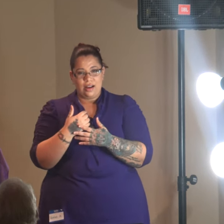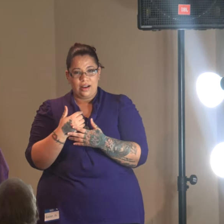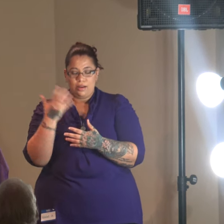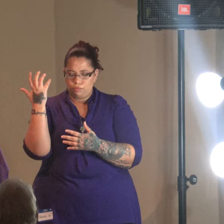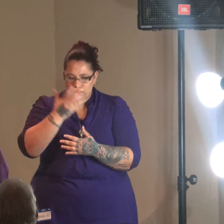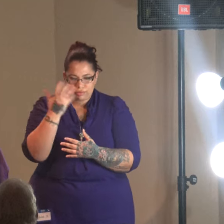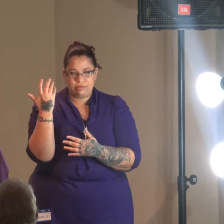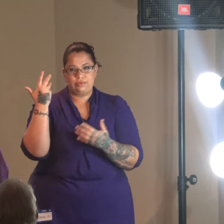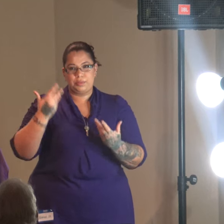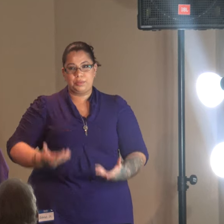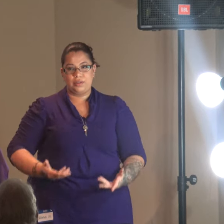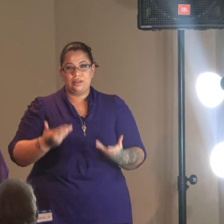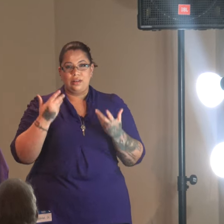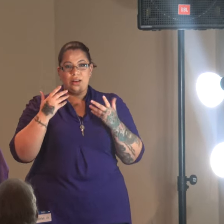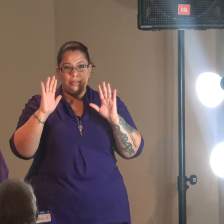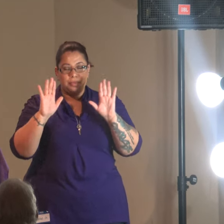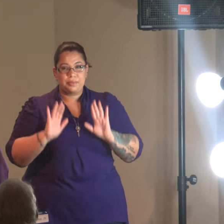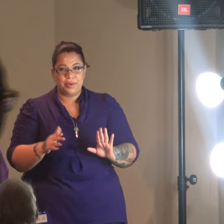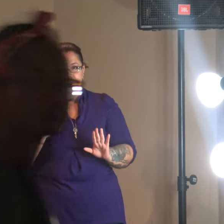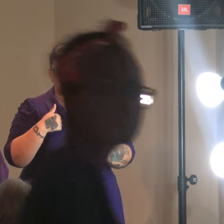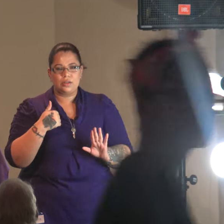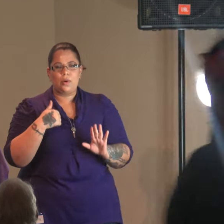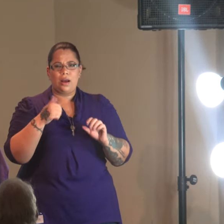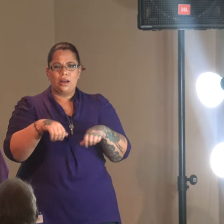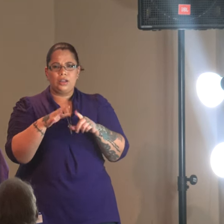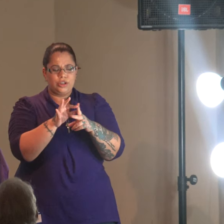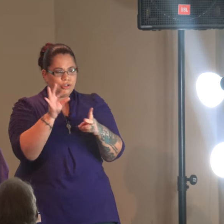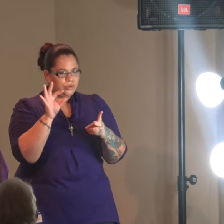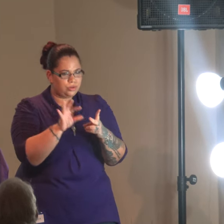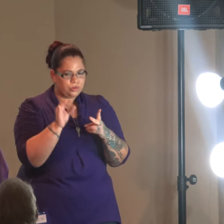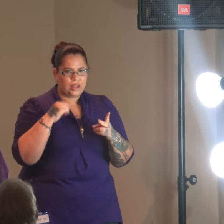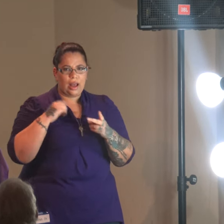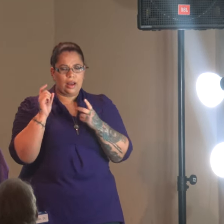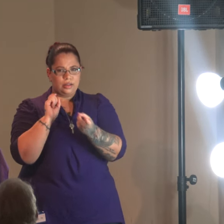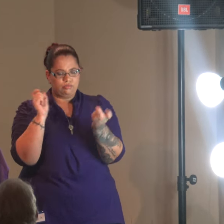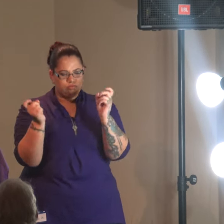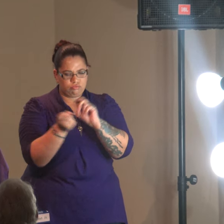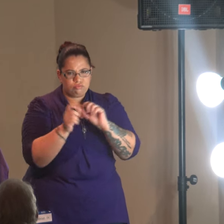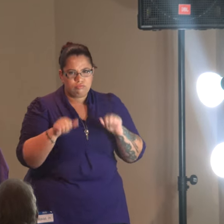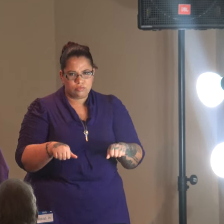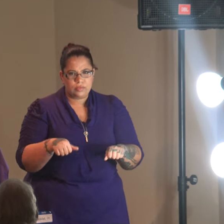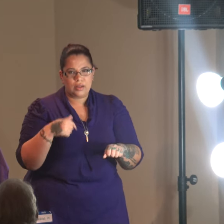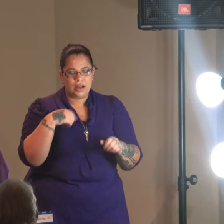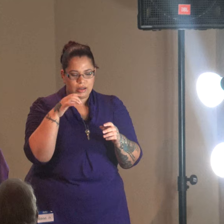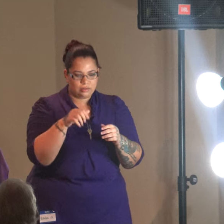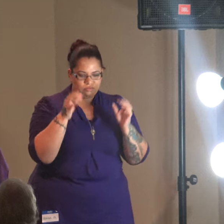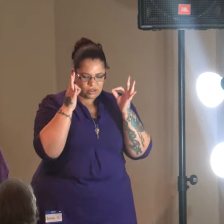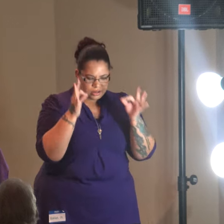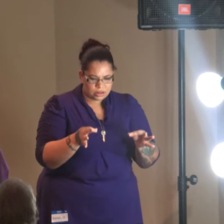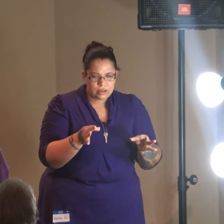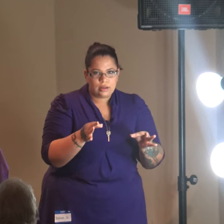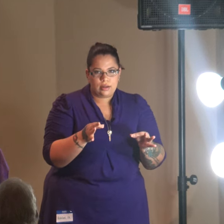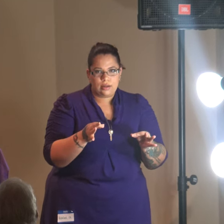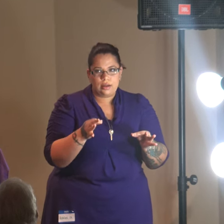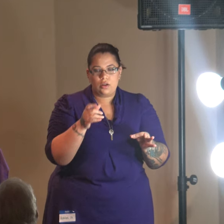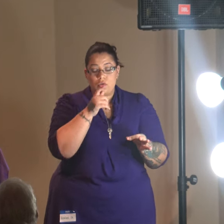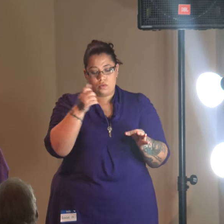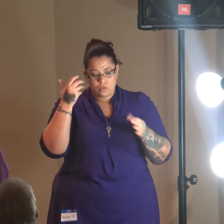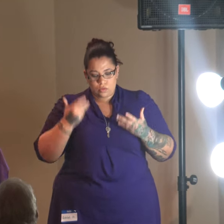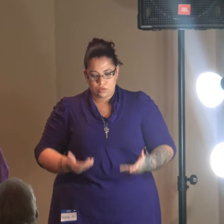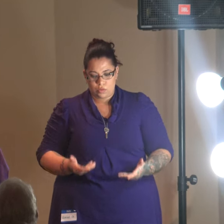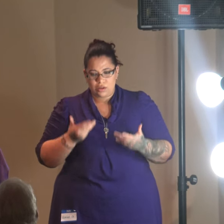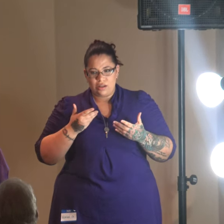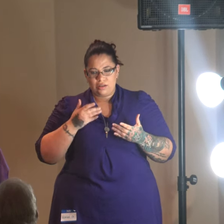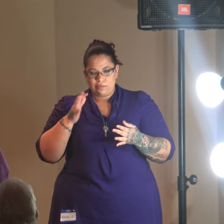like that. I'm incredible like that. So I can choose. I can shift. I can decide and realize that who I am